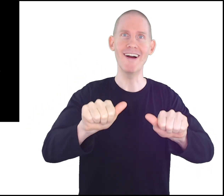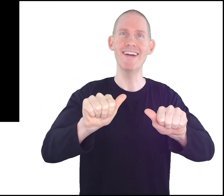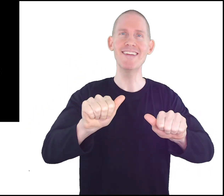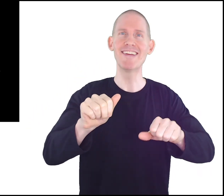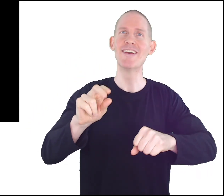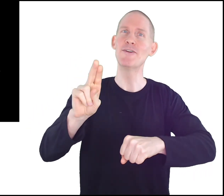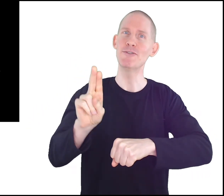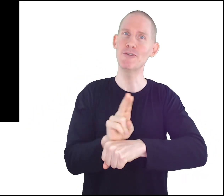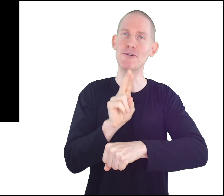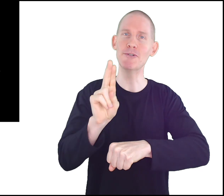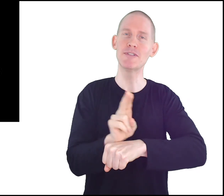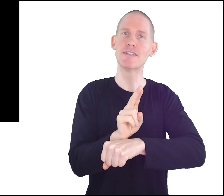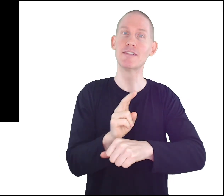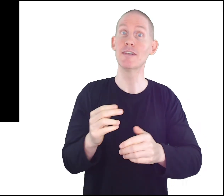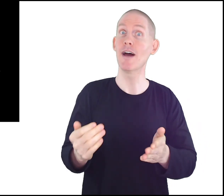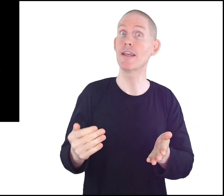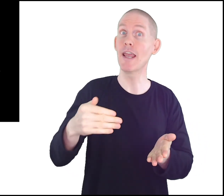try, use again.